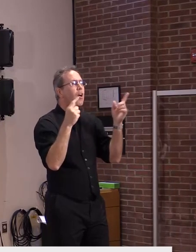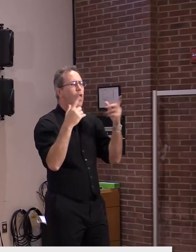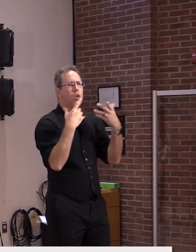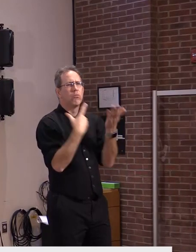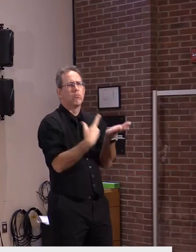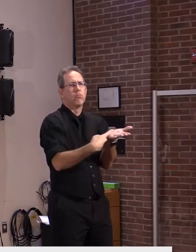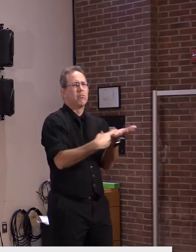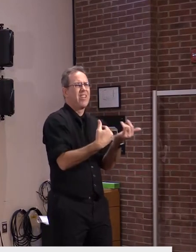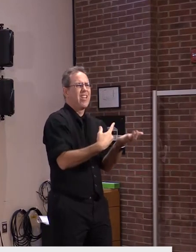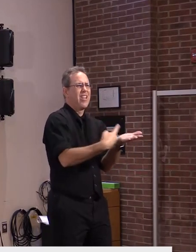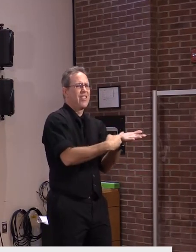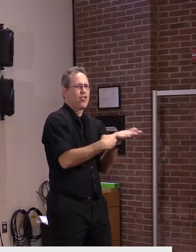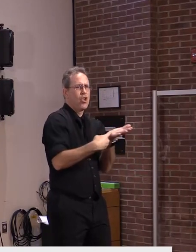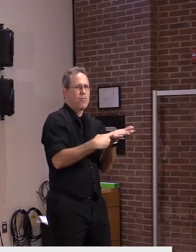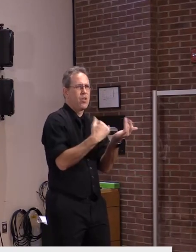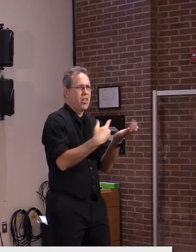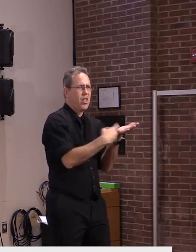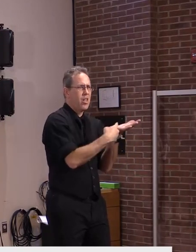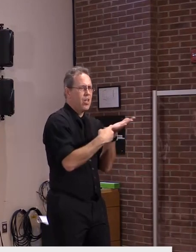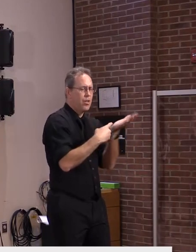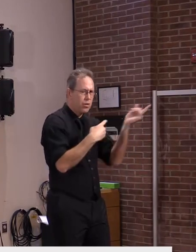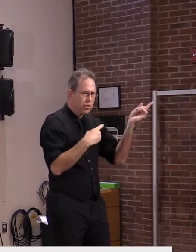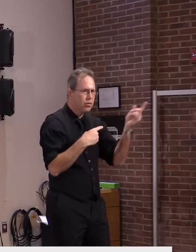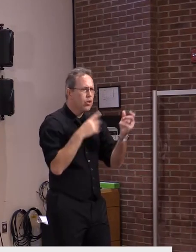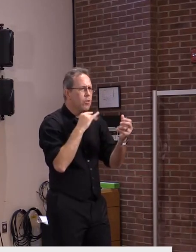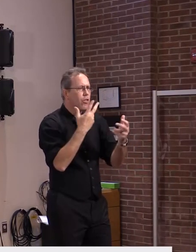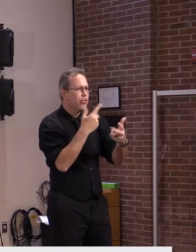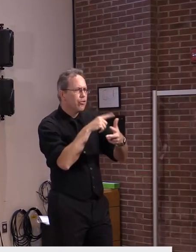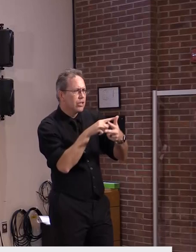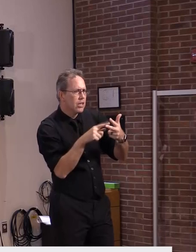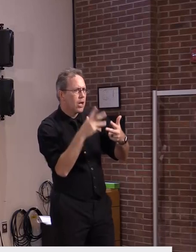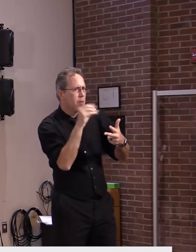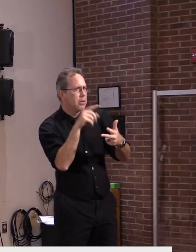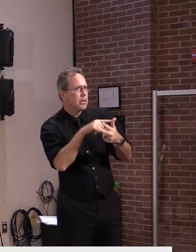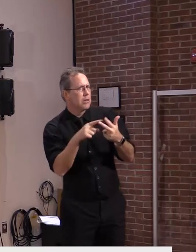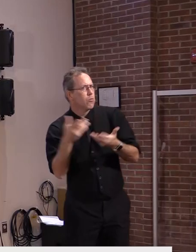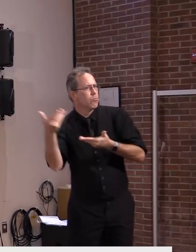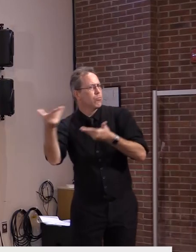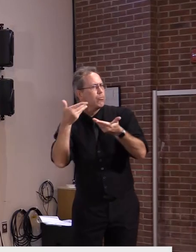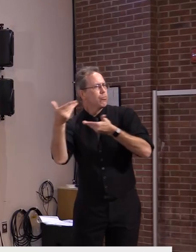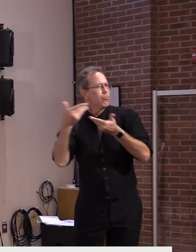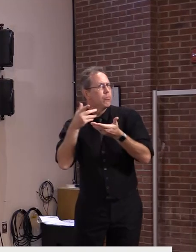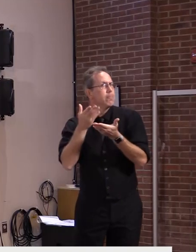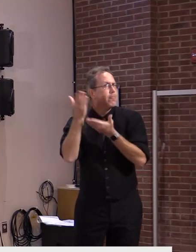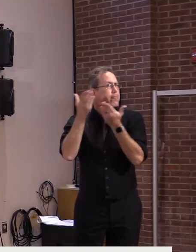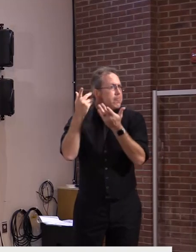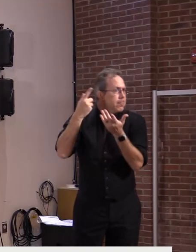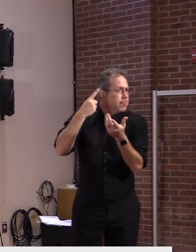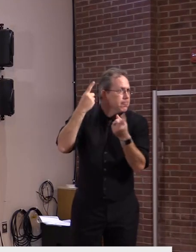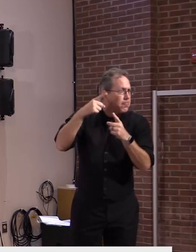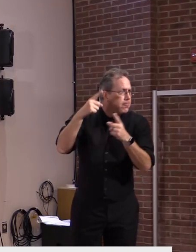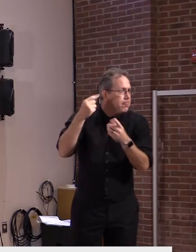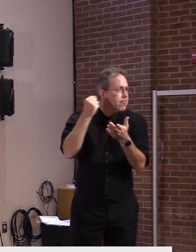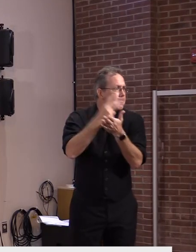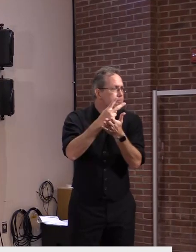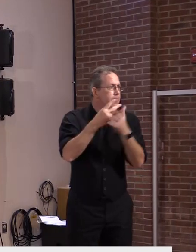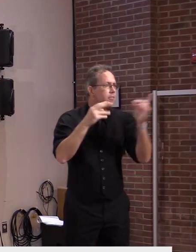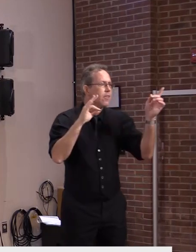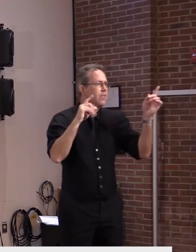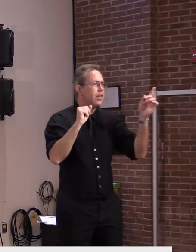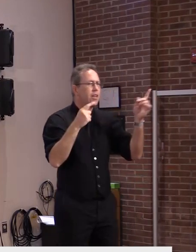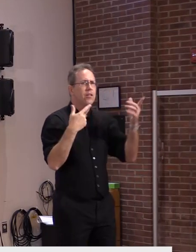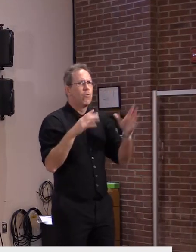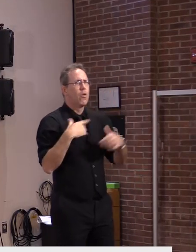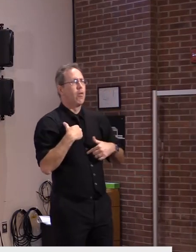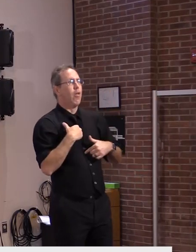companies submitted to the FDA as if it were gospel and we accept it the way it is and approve the